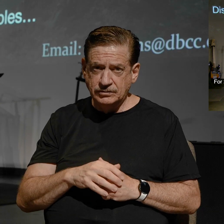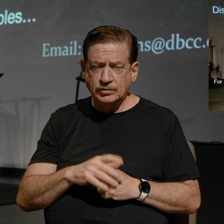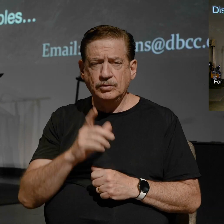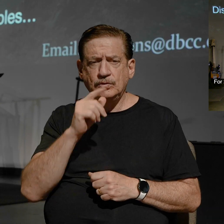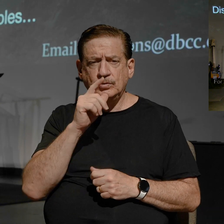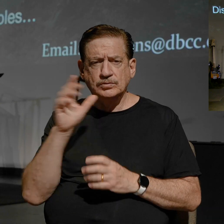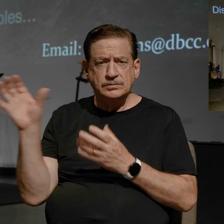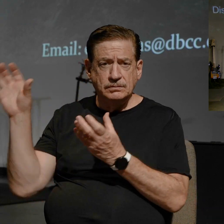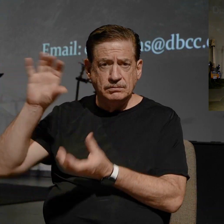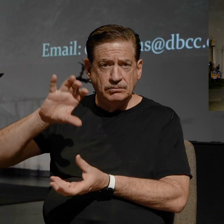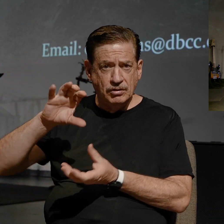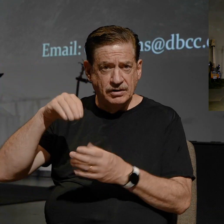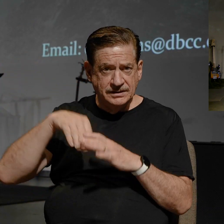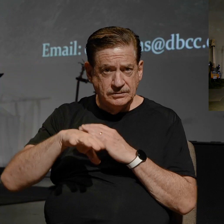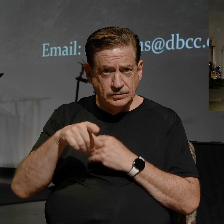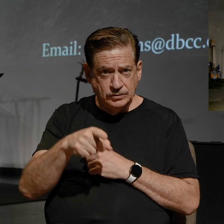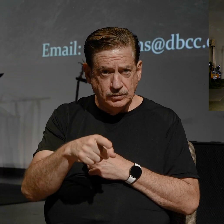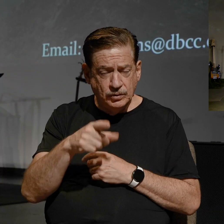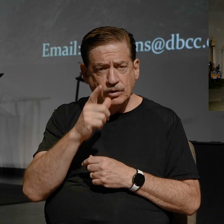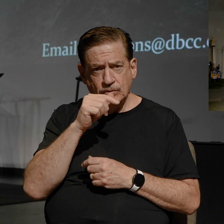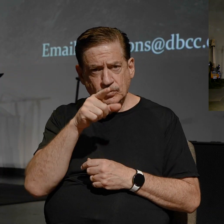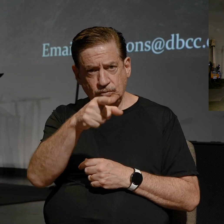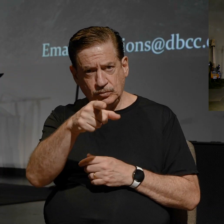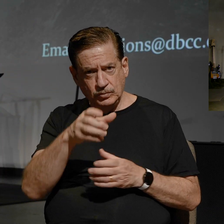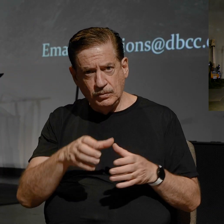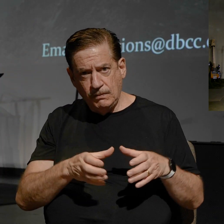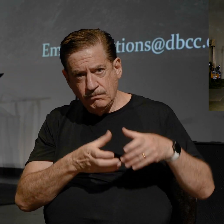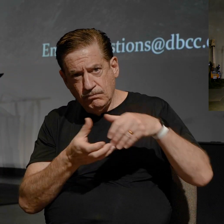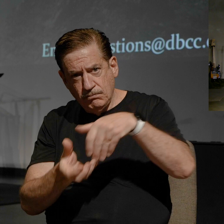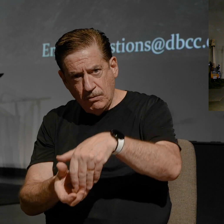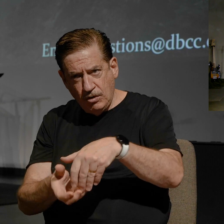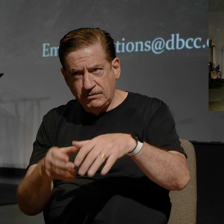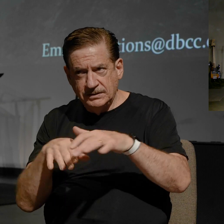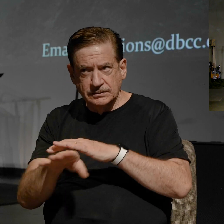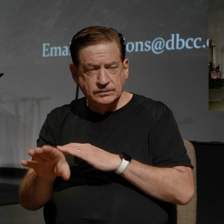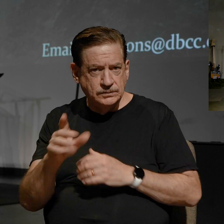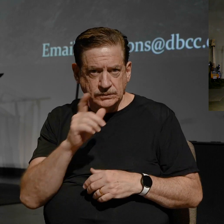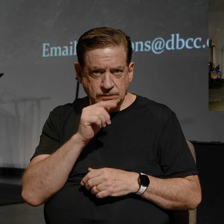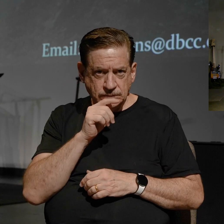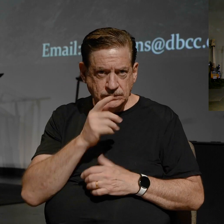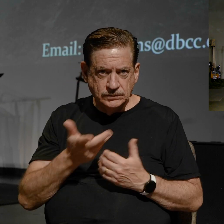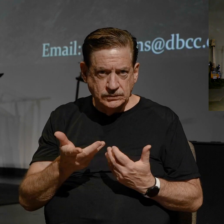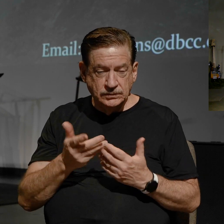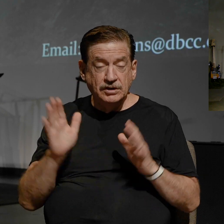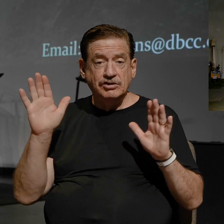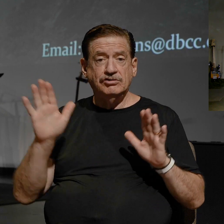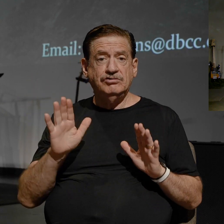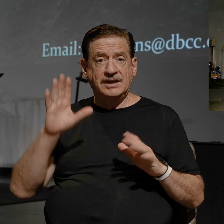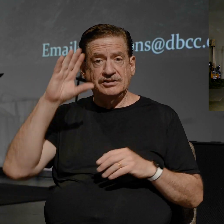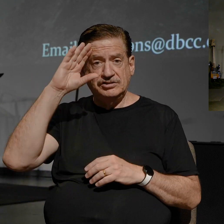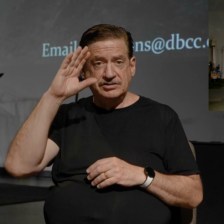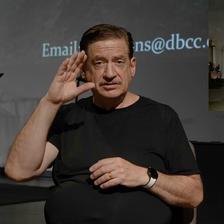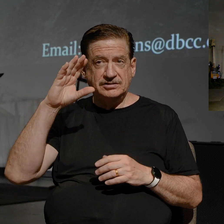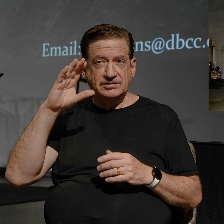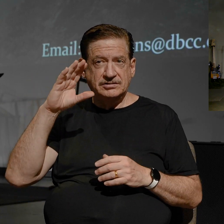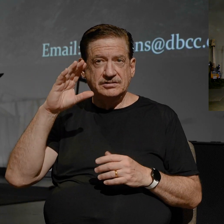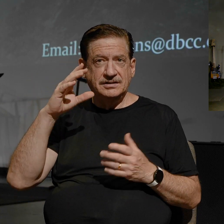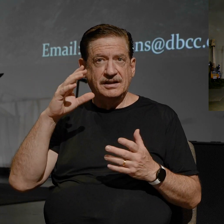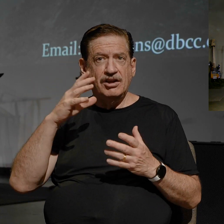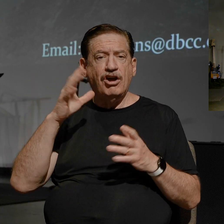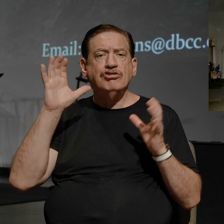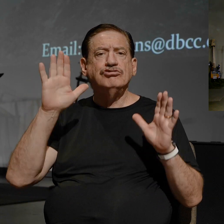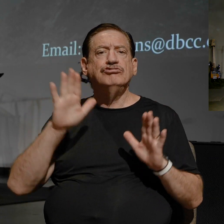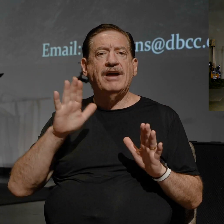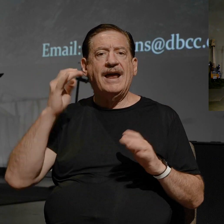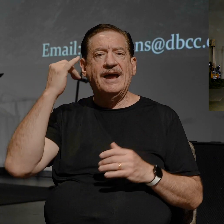Who's pouring into you? And who are you pouring into? A great challenge on Father's Day, a great chance for us to